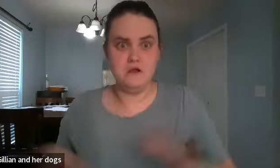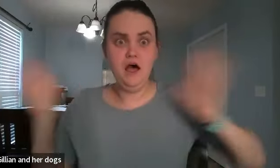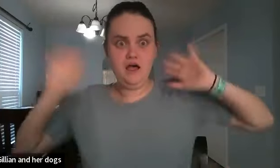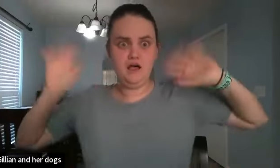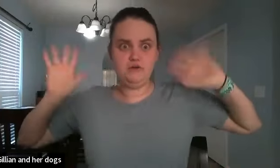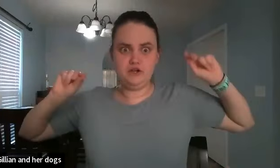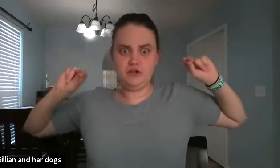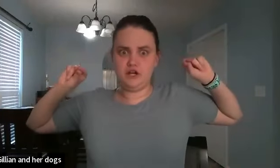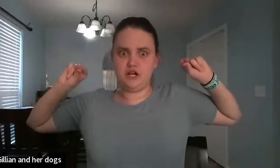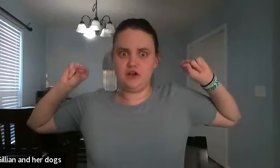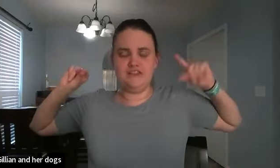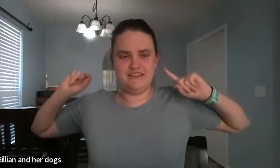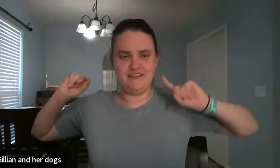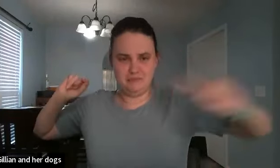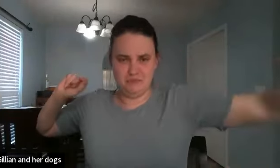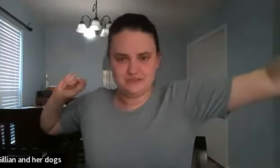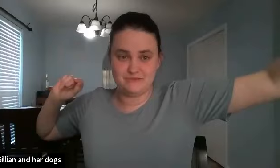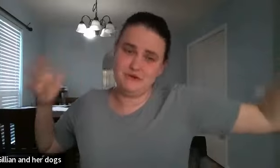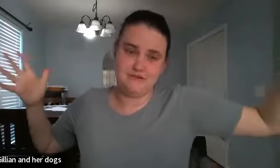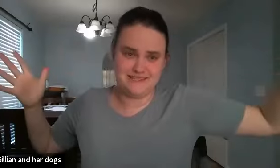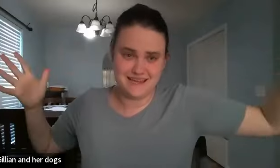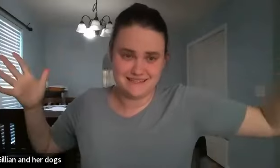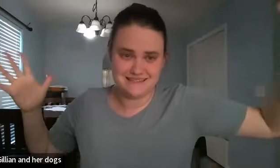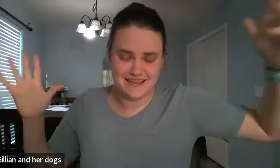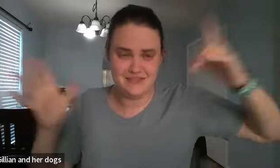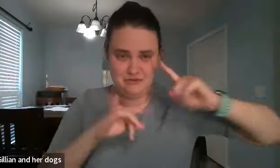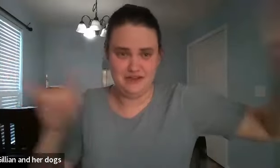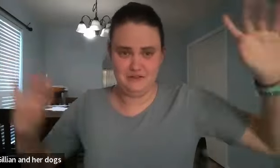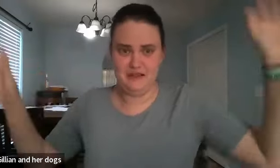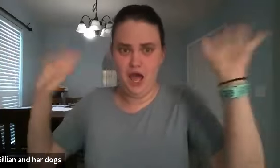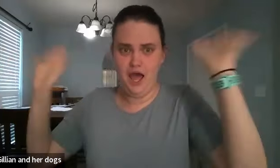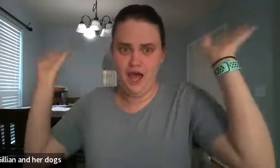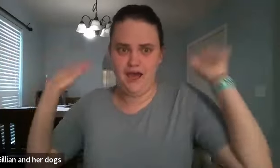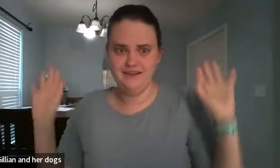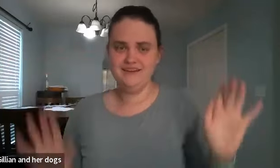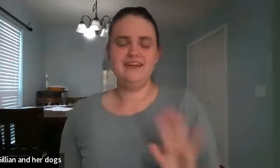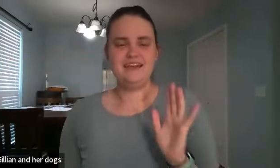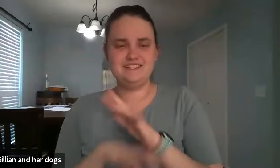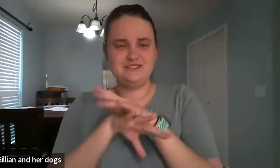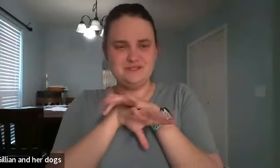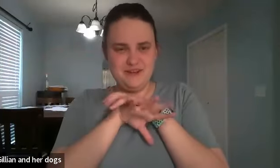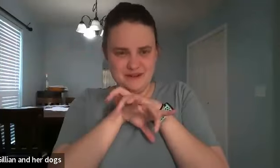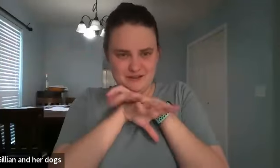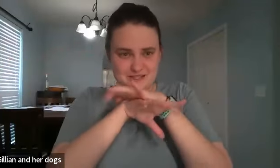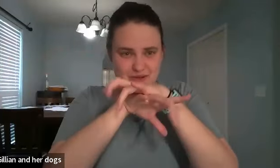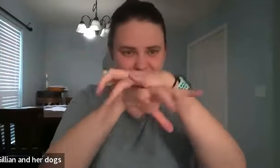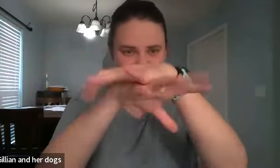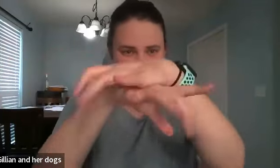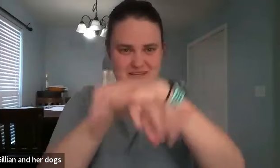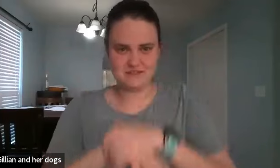like, oh, no. And then they like bolt when we're at recess and they're playing. They're like, ah. And it's just always funny when I go spider towards them because they're